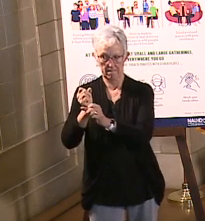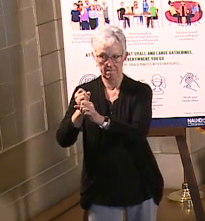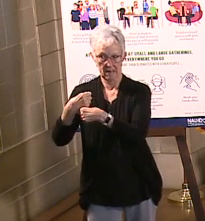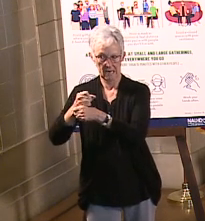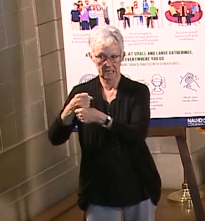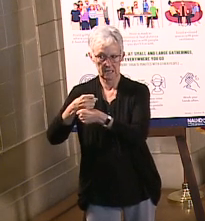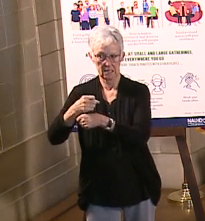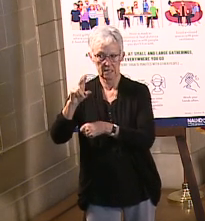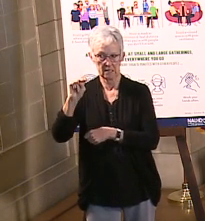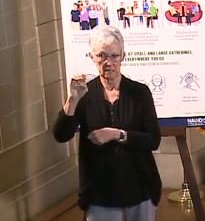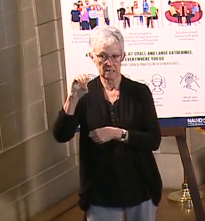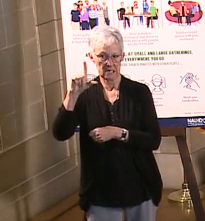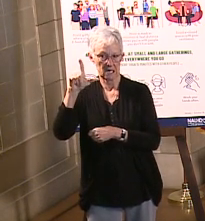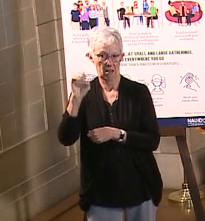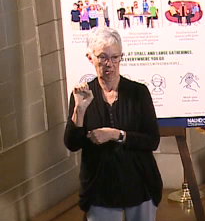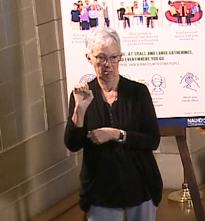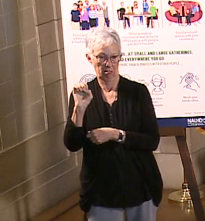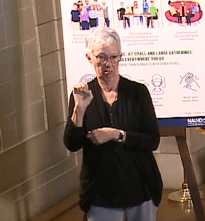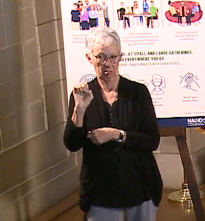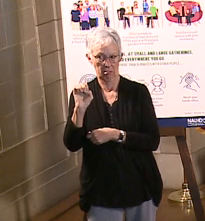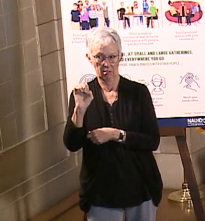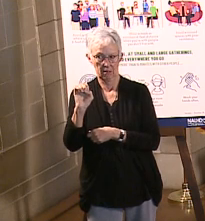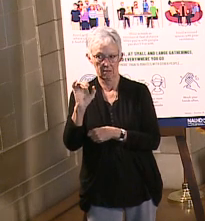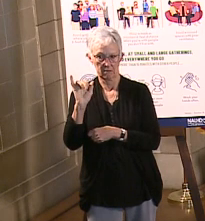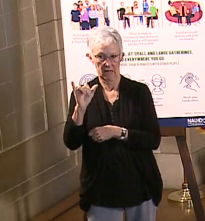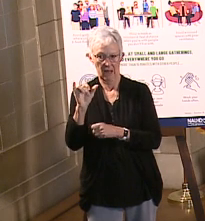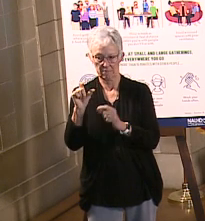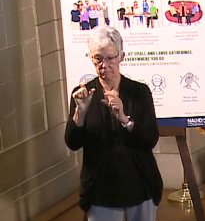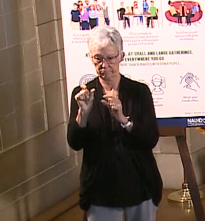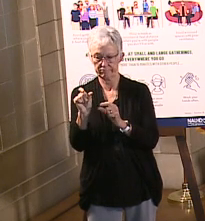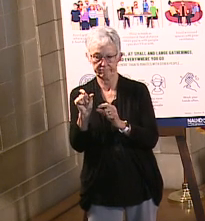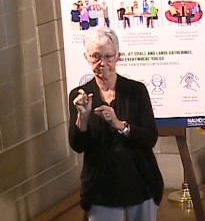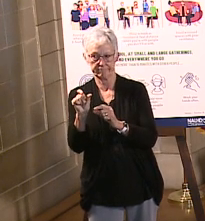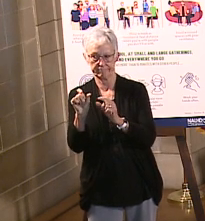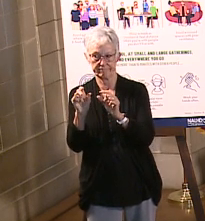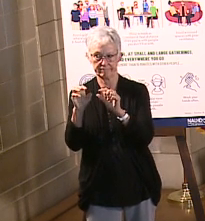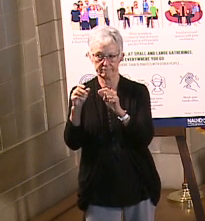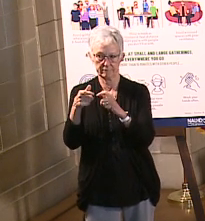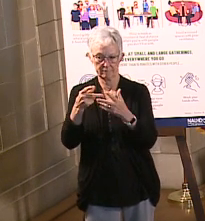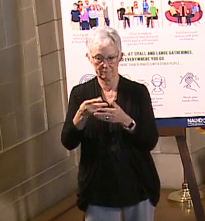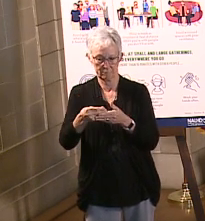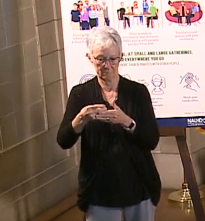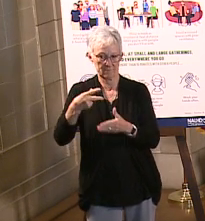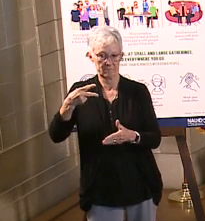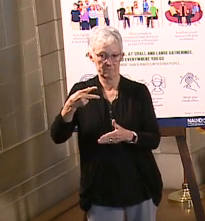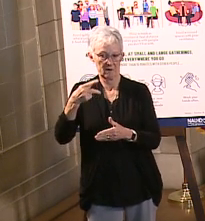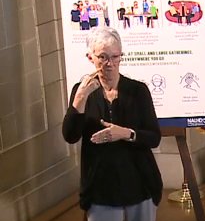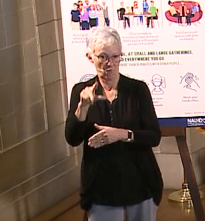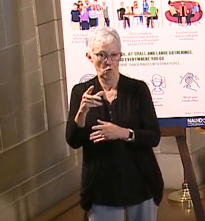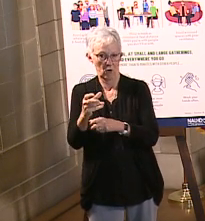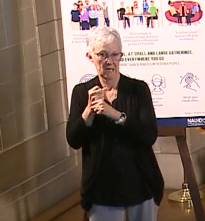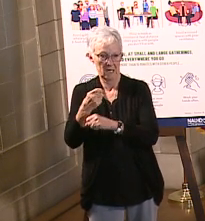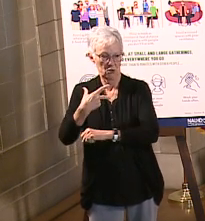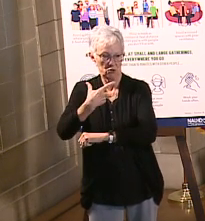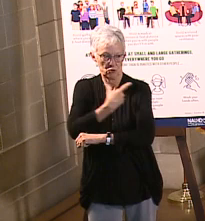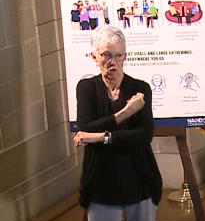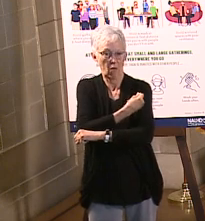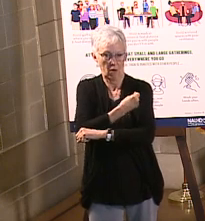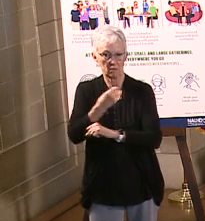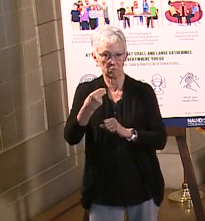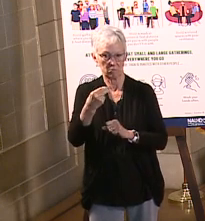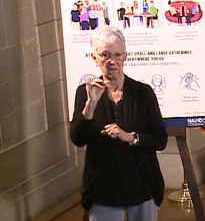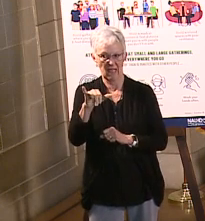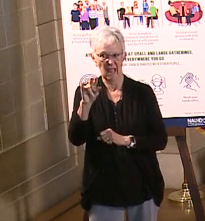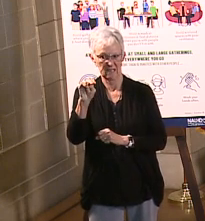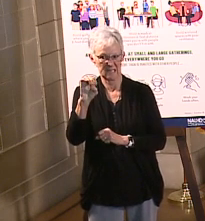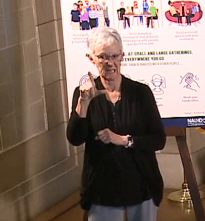along with the vaccines and everything. So anyway, so they could potentially start doing those vaccines that week. Now, when